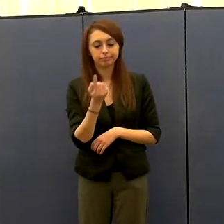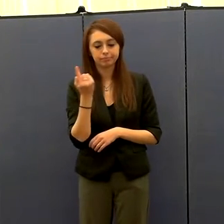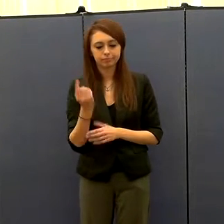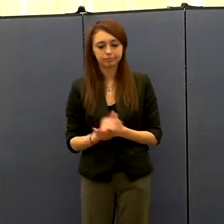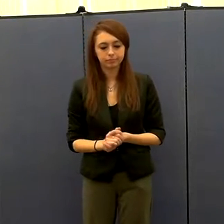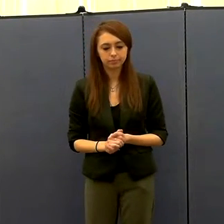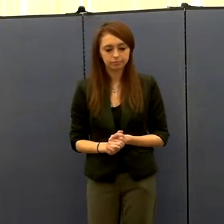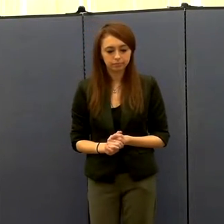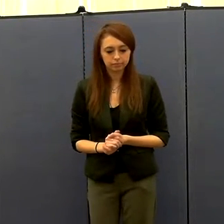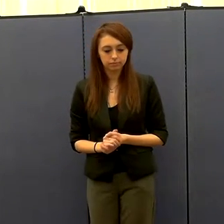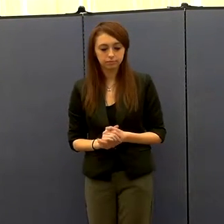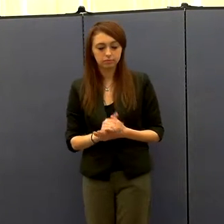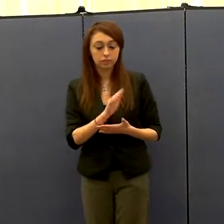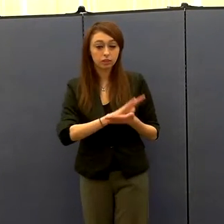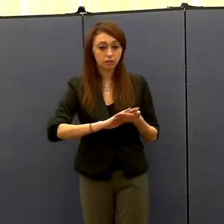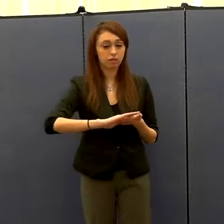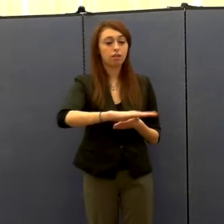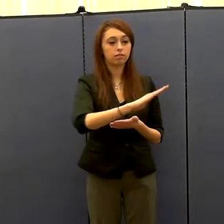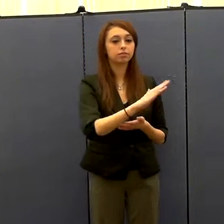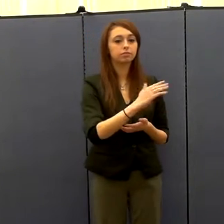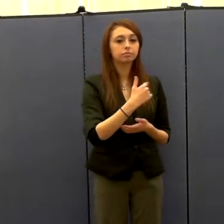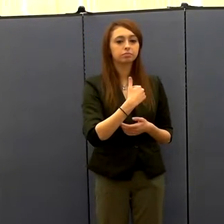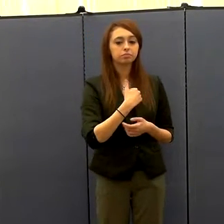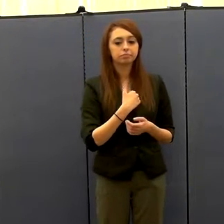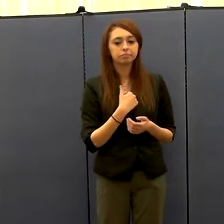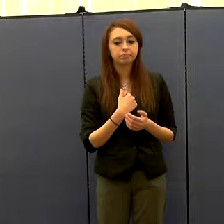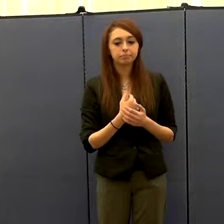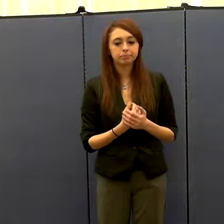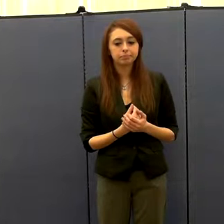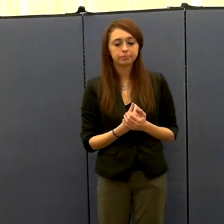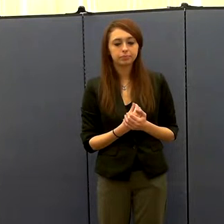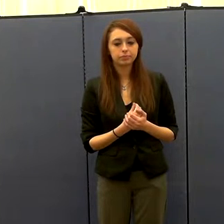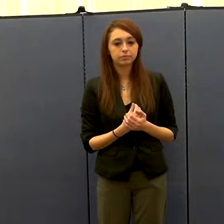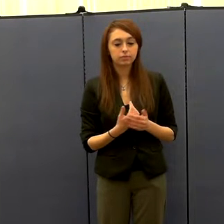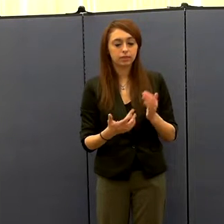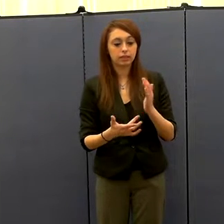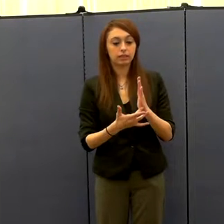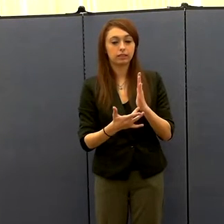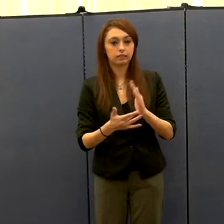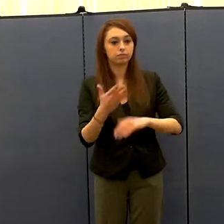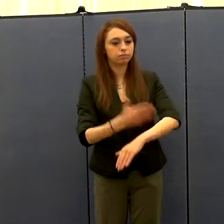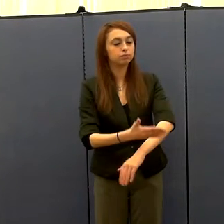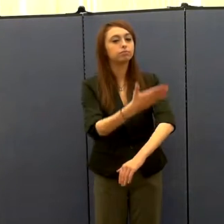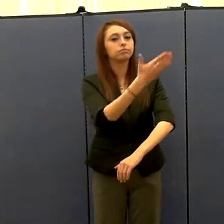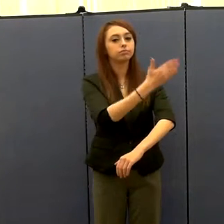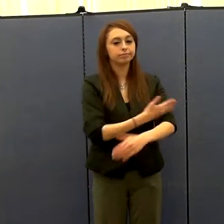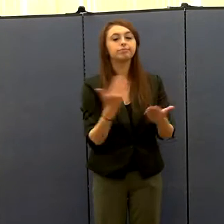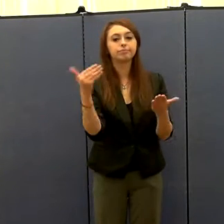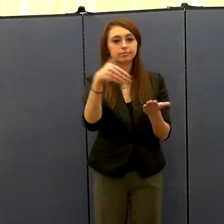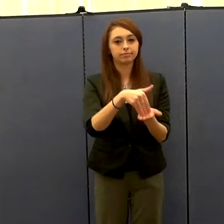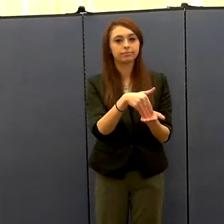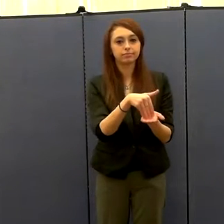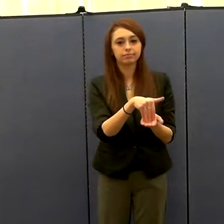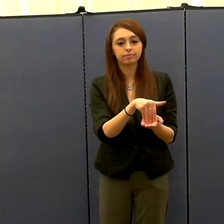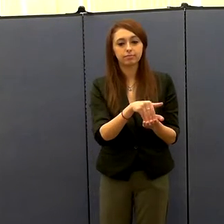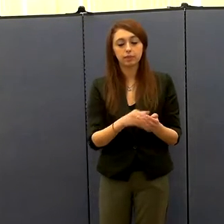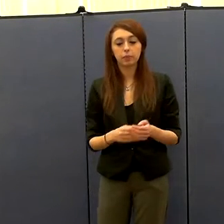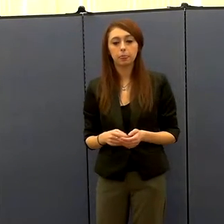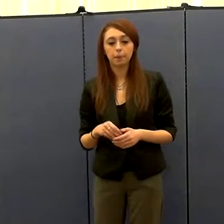Also during college, there was another huge technical jump, the personal computer.